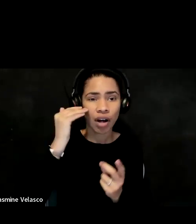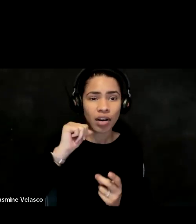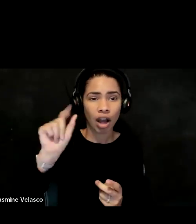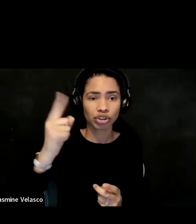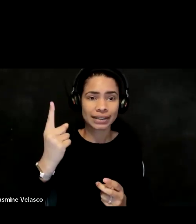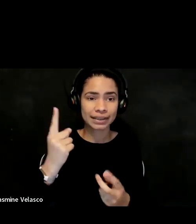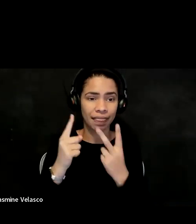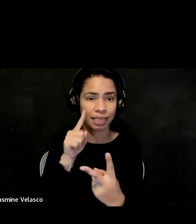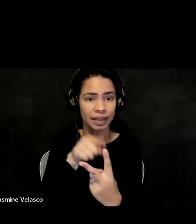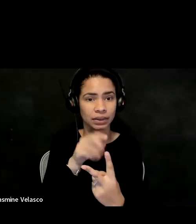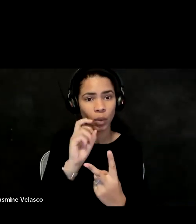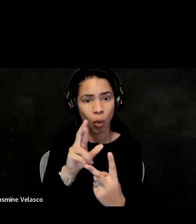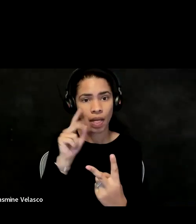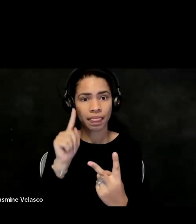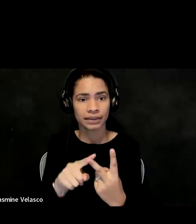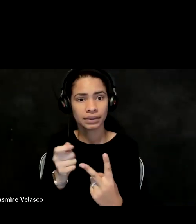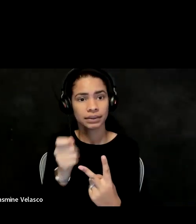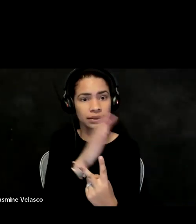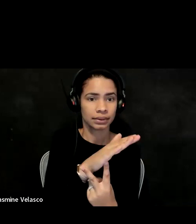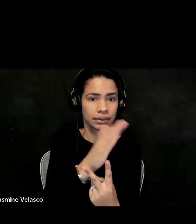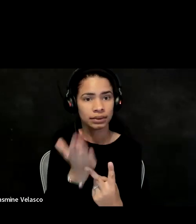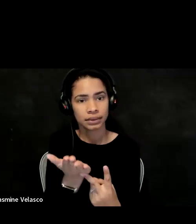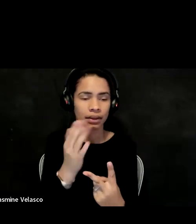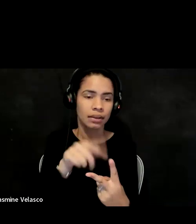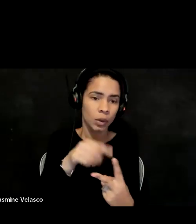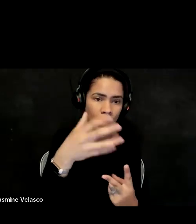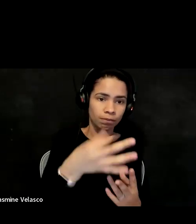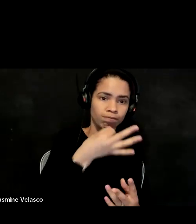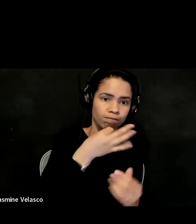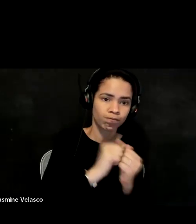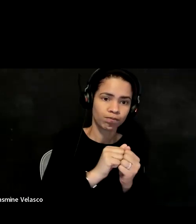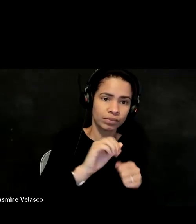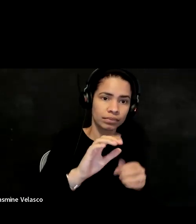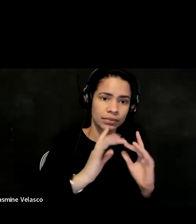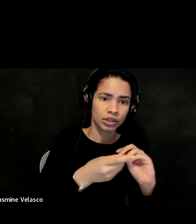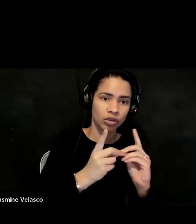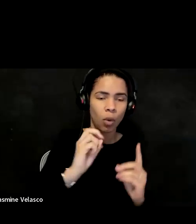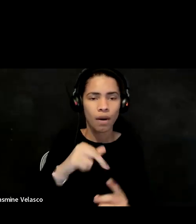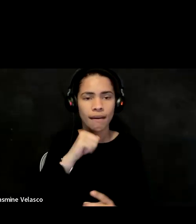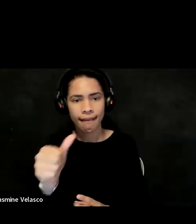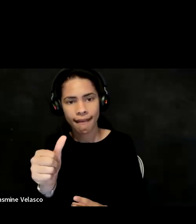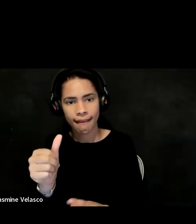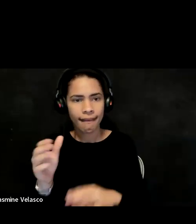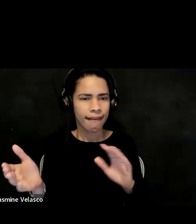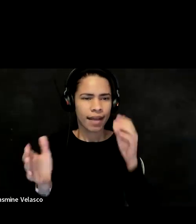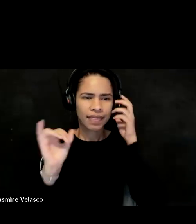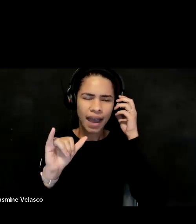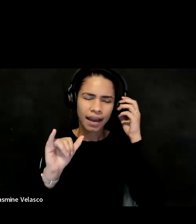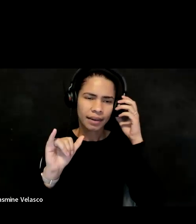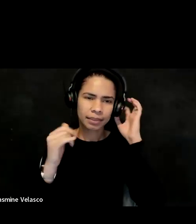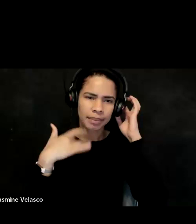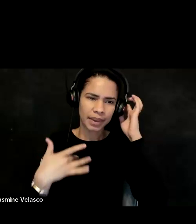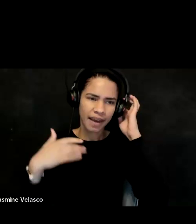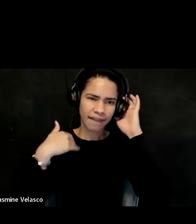switch, right? It's not like, people are digital natives or they're not, or they come to us with the digital knowledge